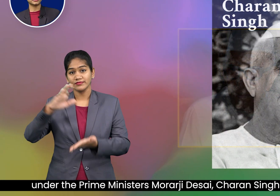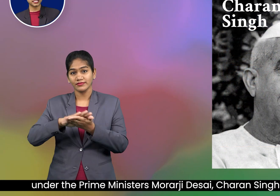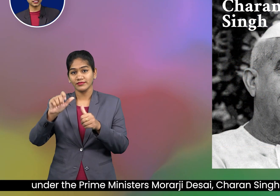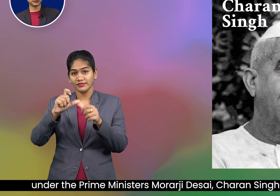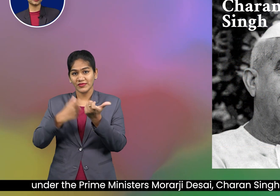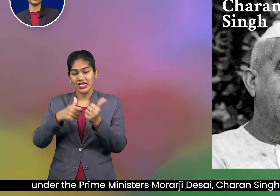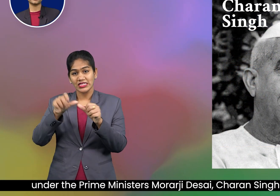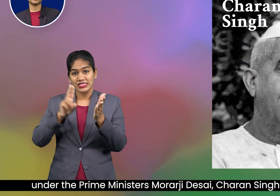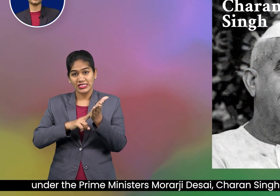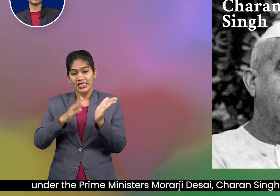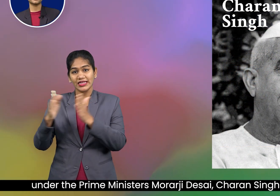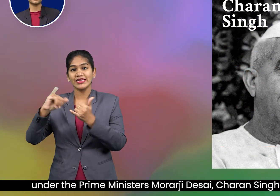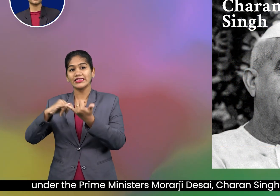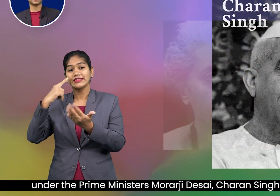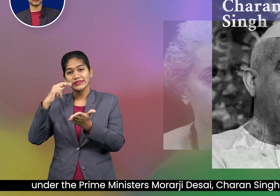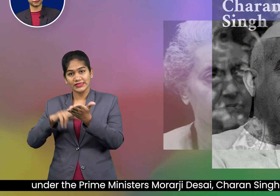Charan Singh